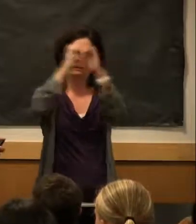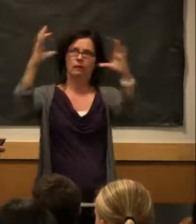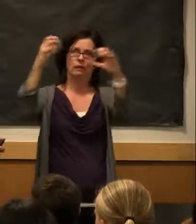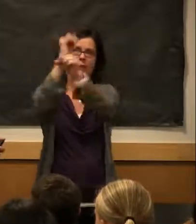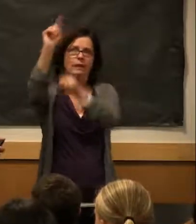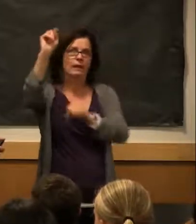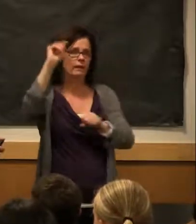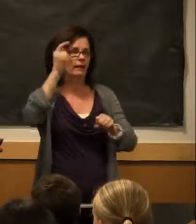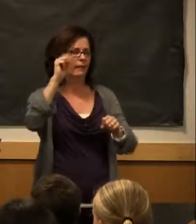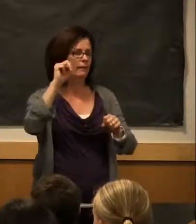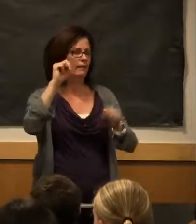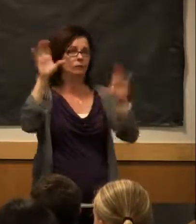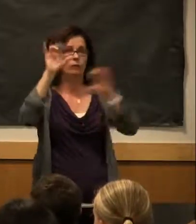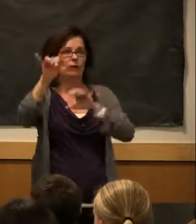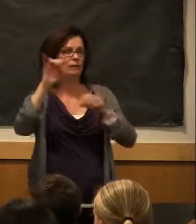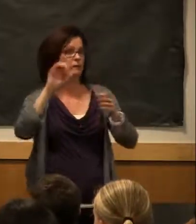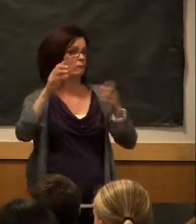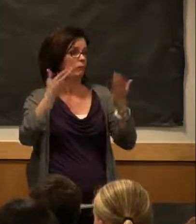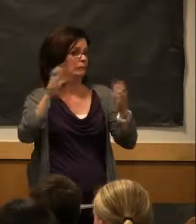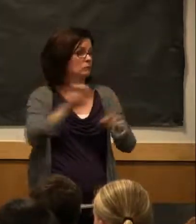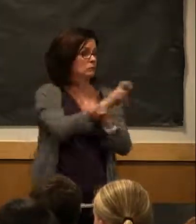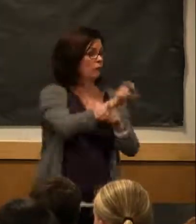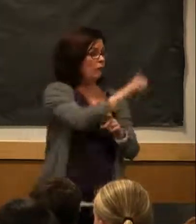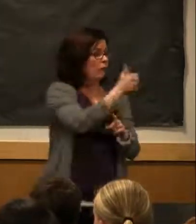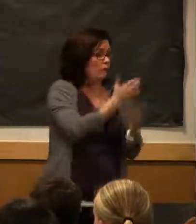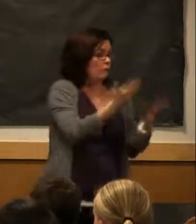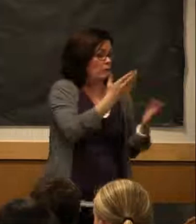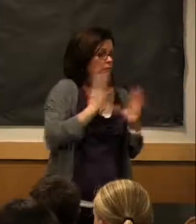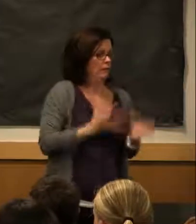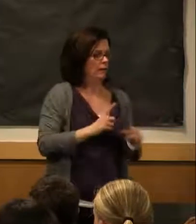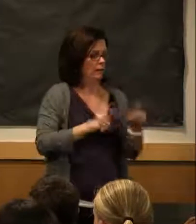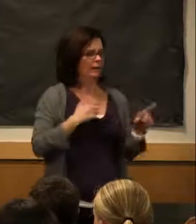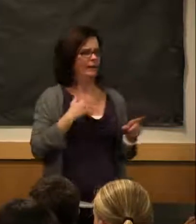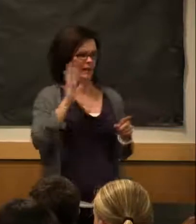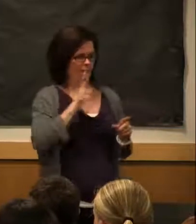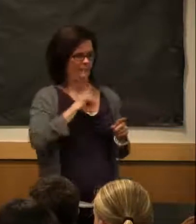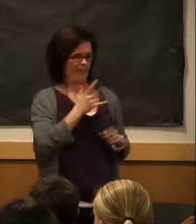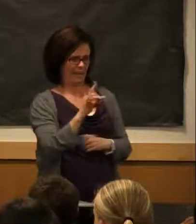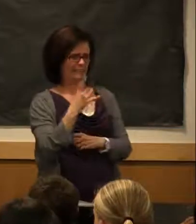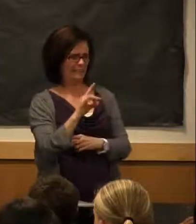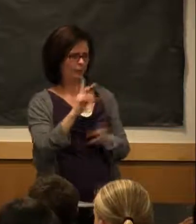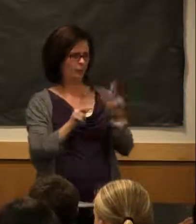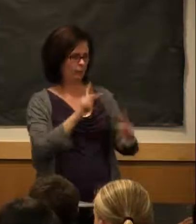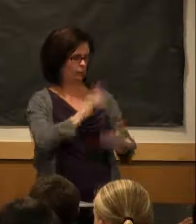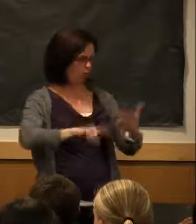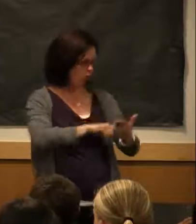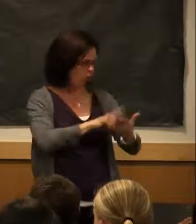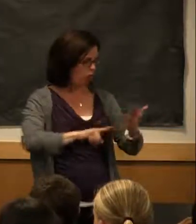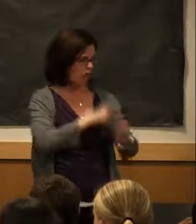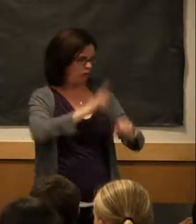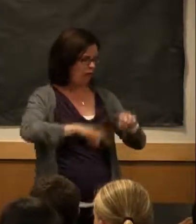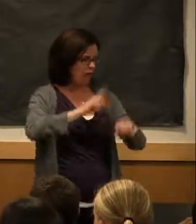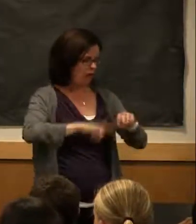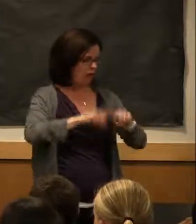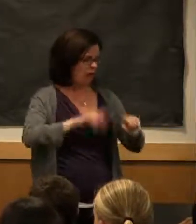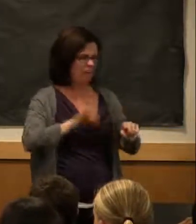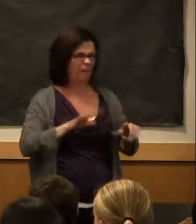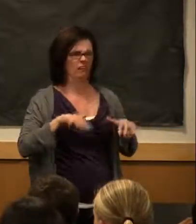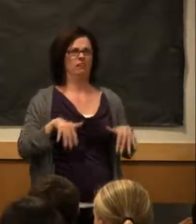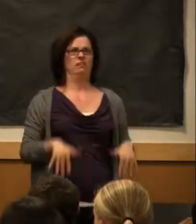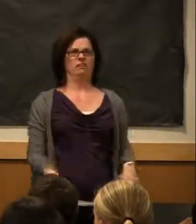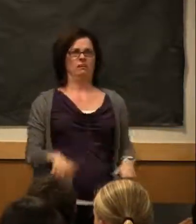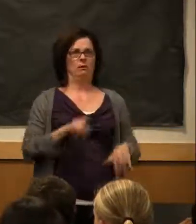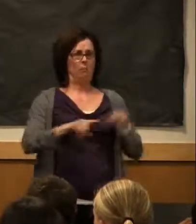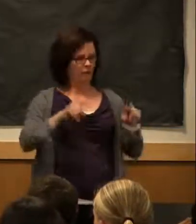dream at 18. And fortunately, I was able to come back, circle around, and find my dream.